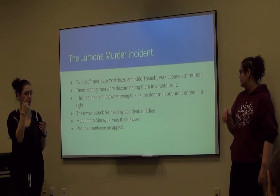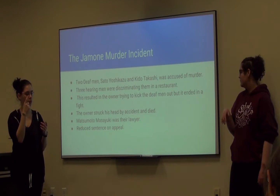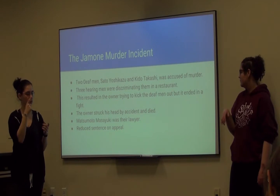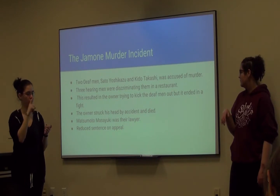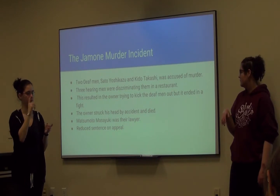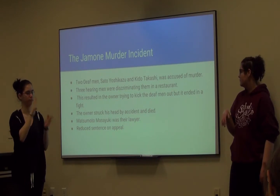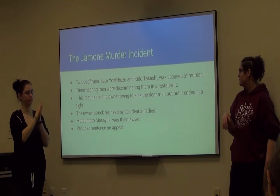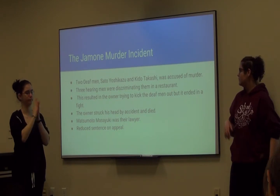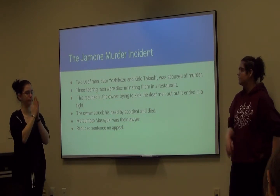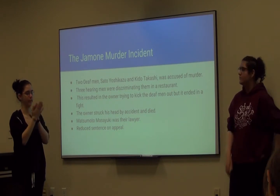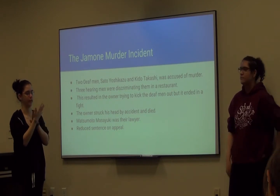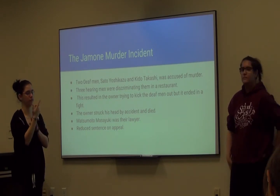So what happened was